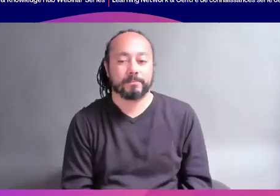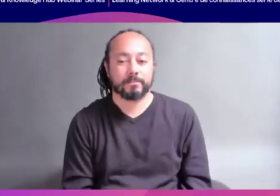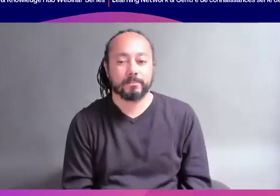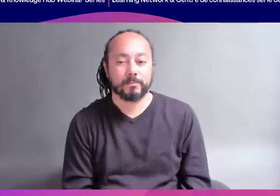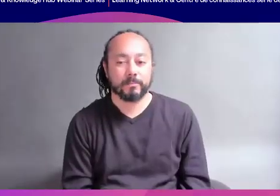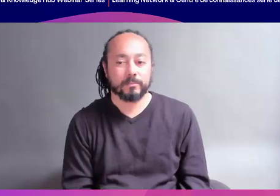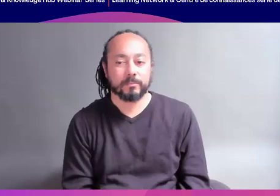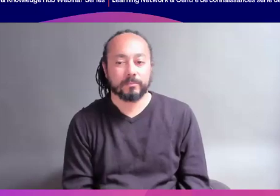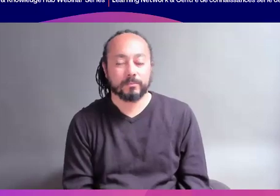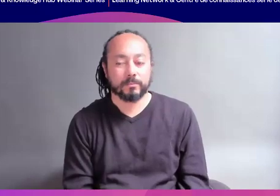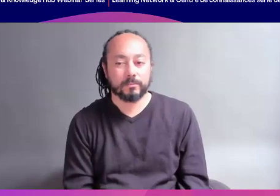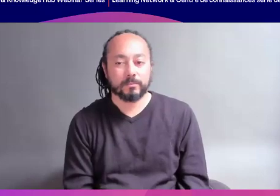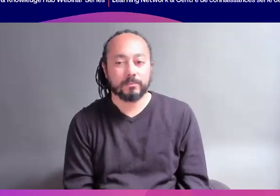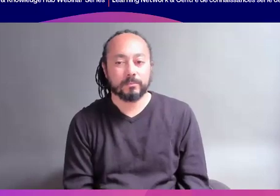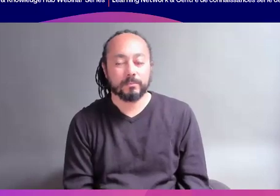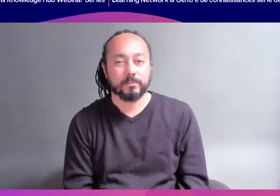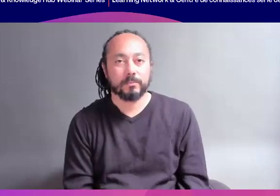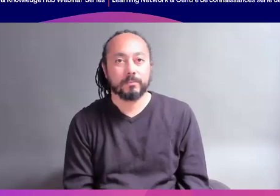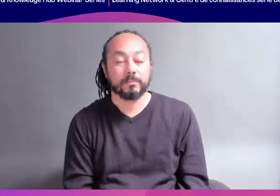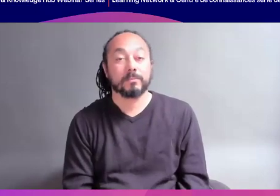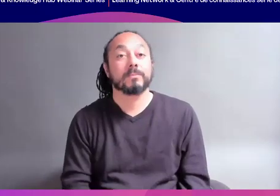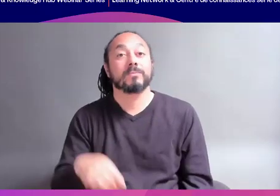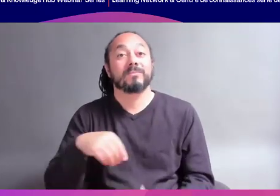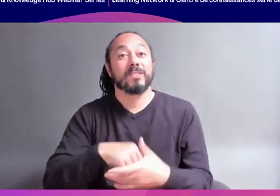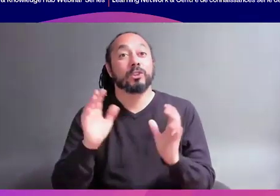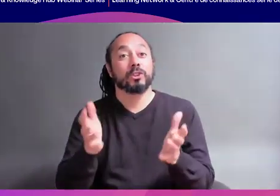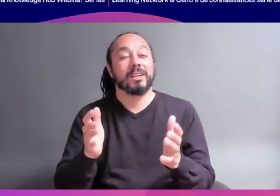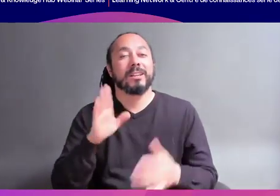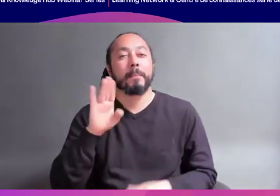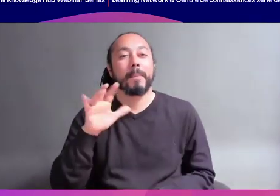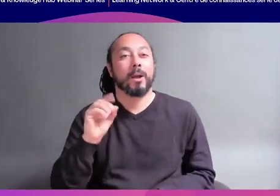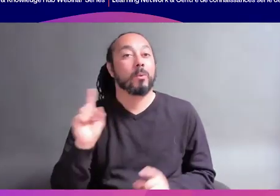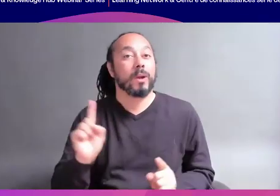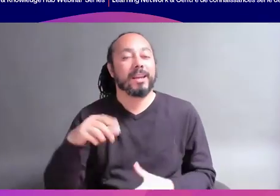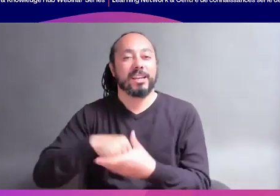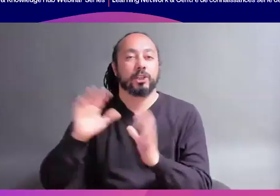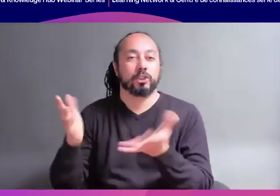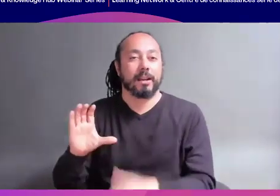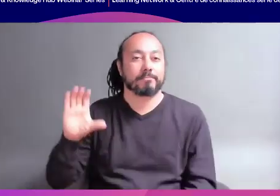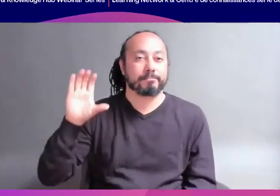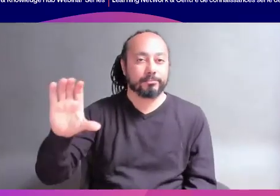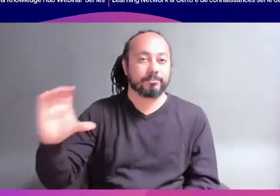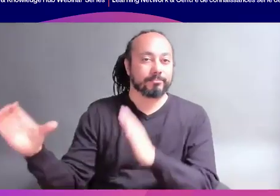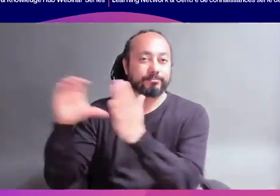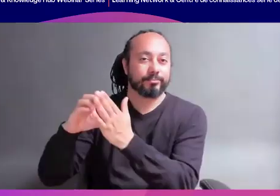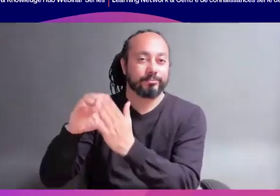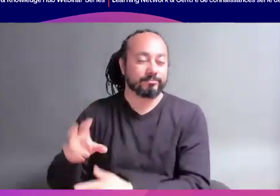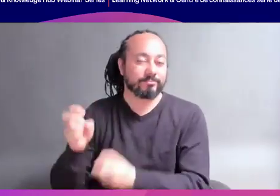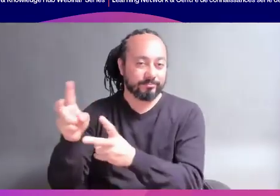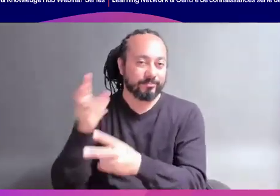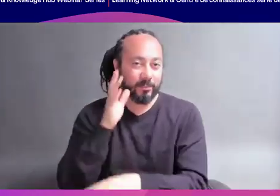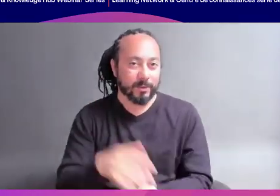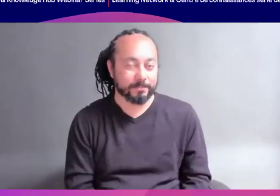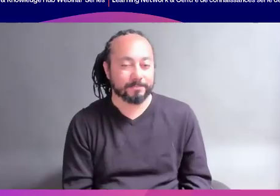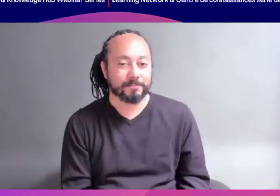going to put in full bios of all of our presenters.